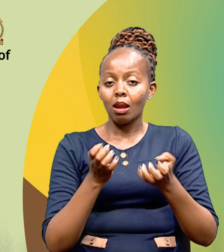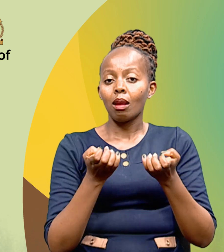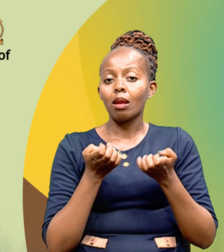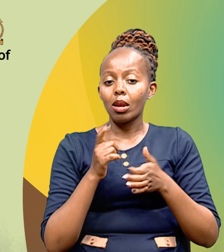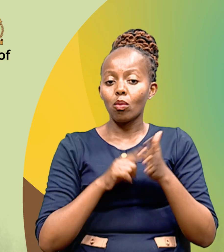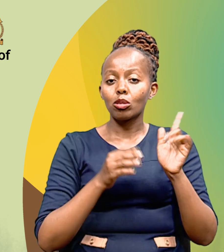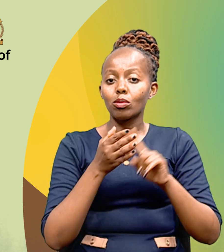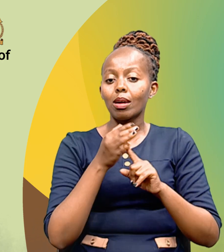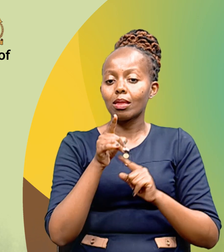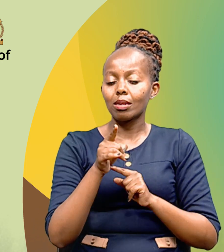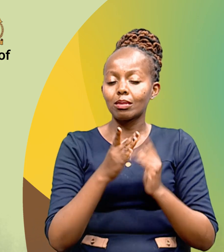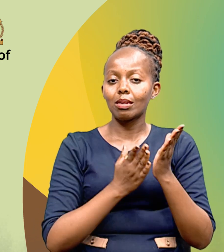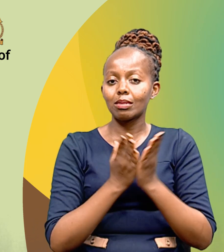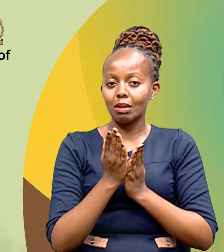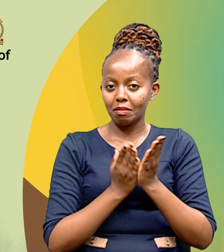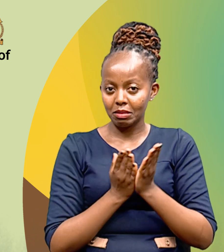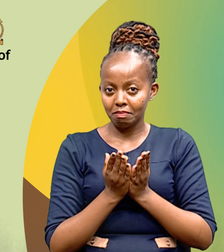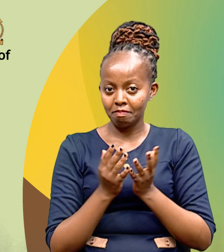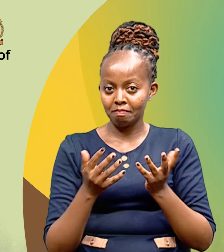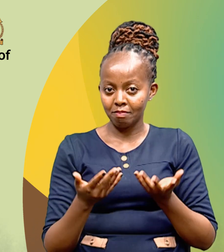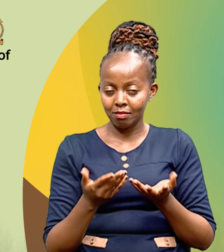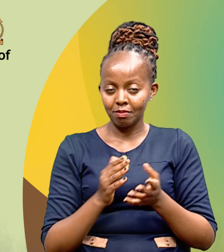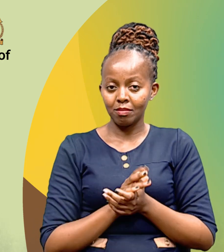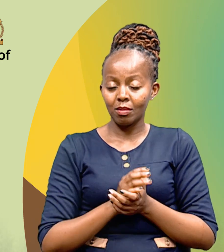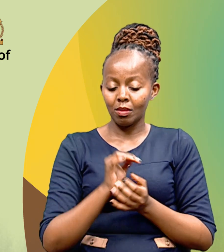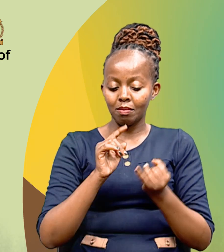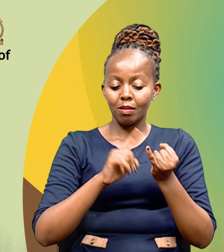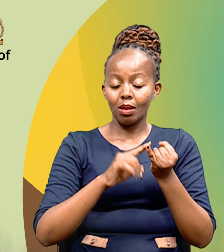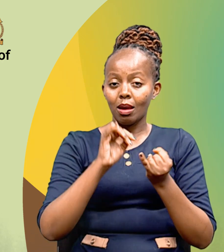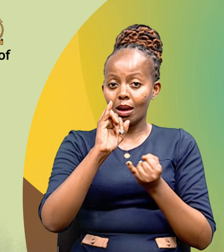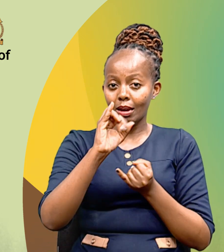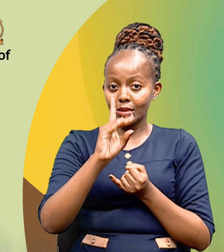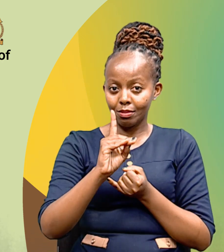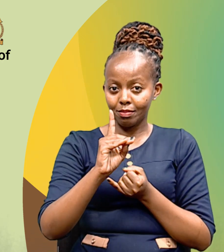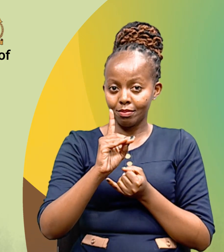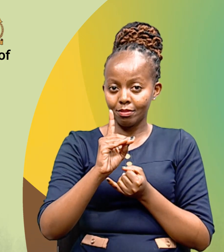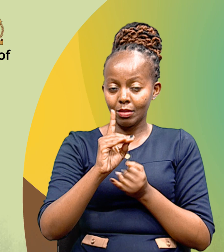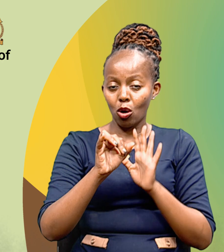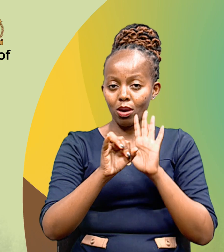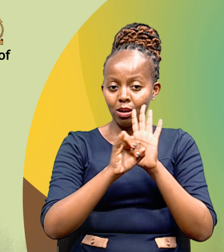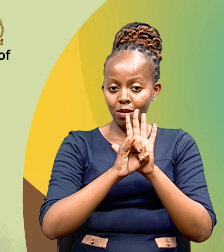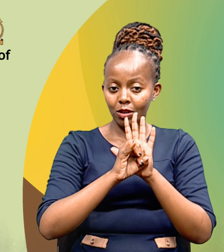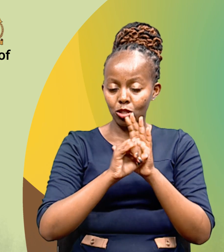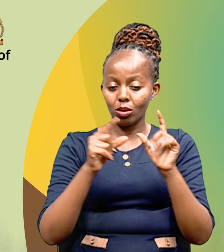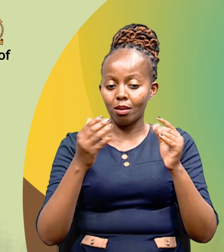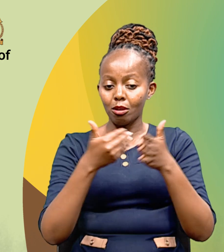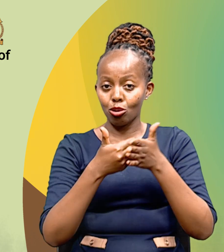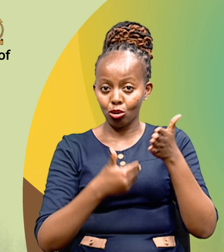Requirement to obtain is identification documents,